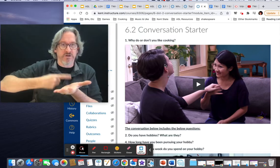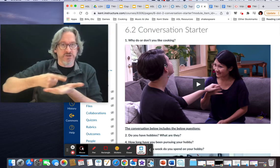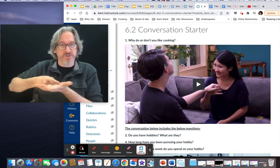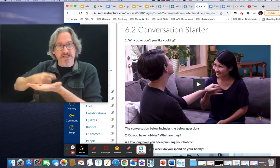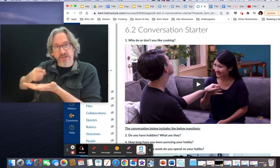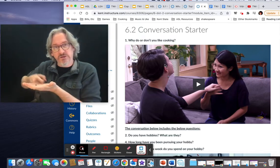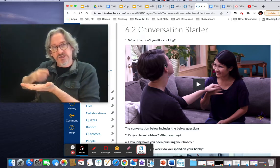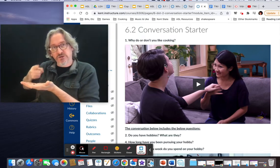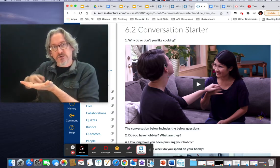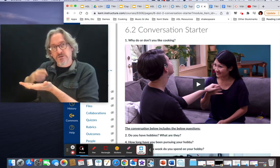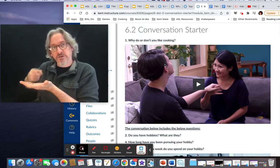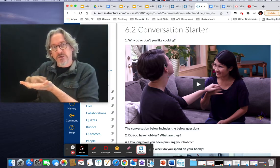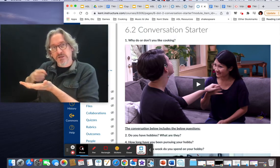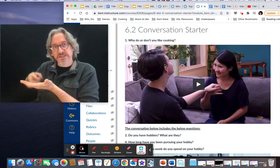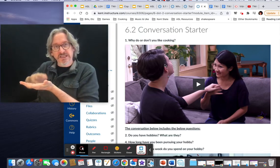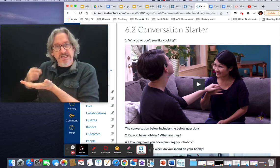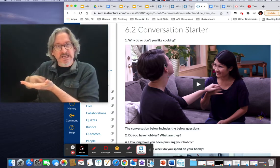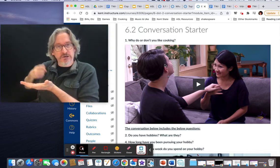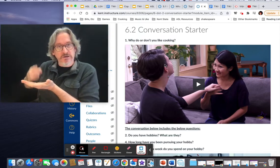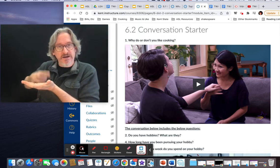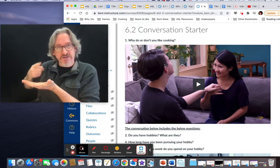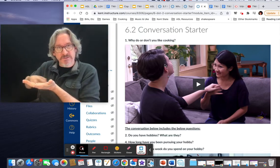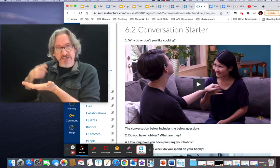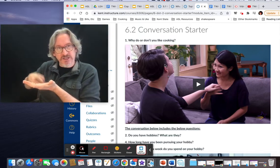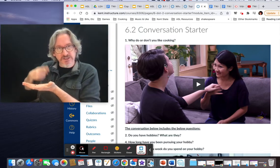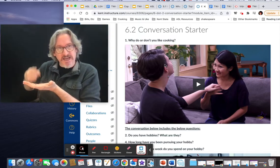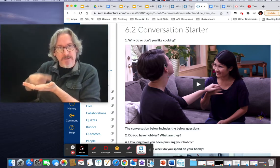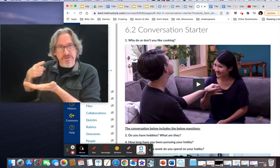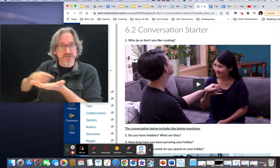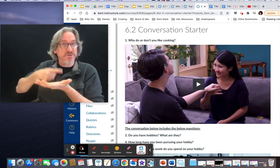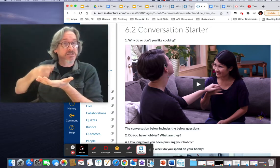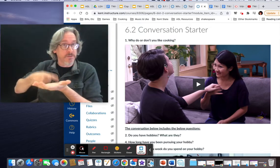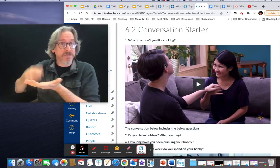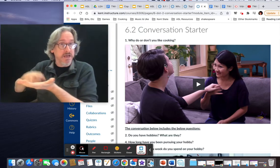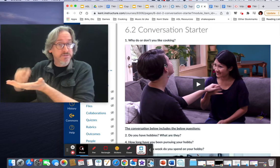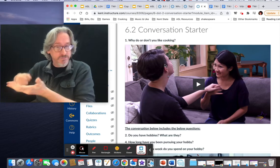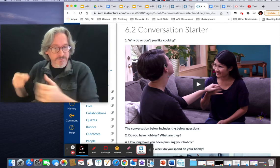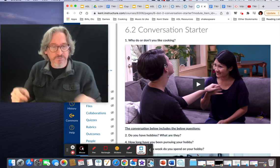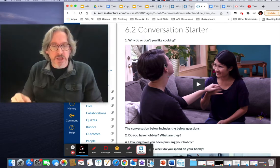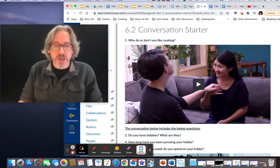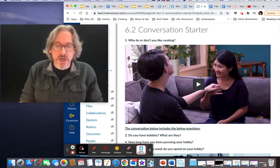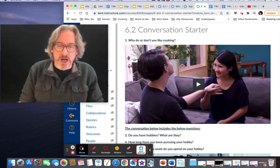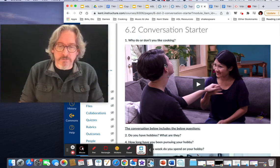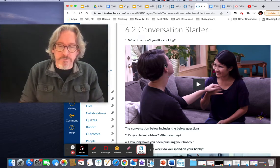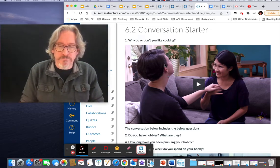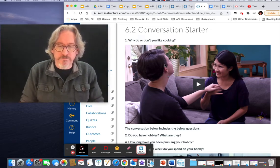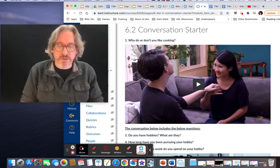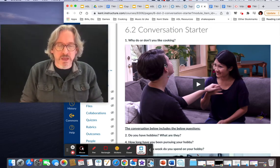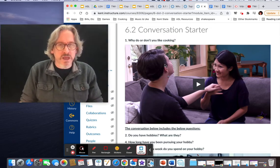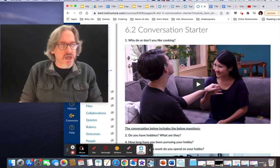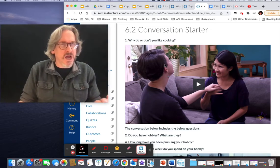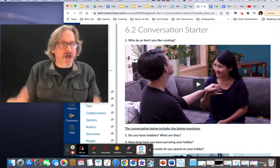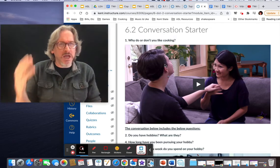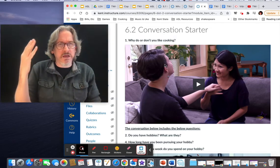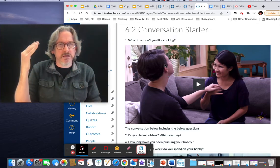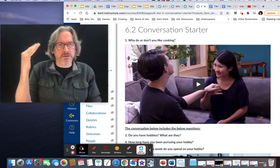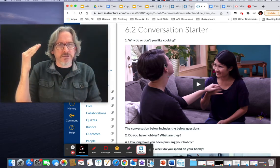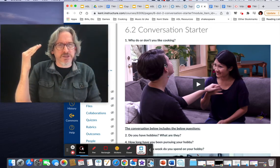front. So it's that little circle. It's a little gear, and every time it touches, it happens. So it's sometimes, right? Um,